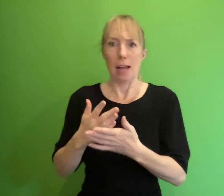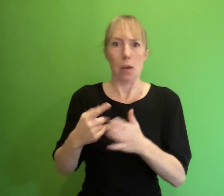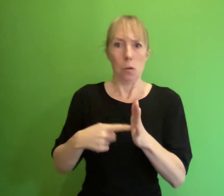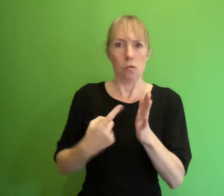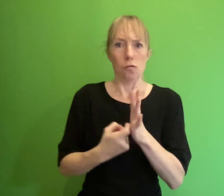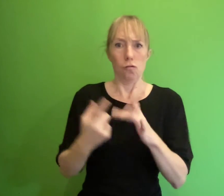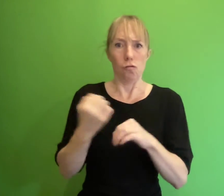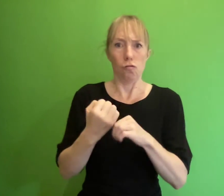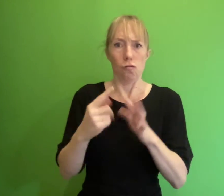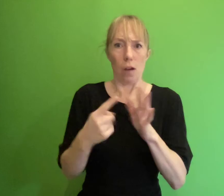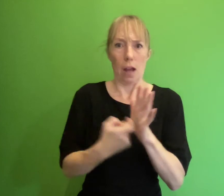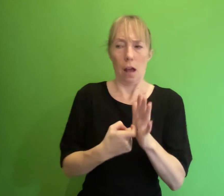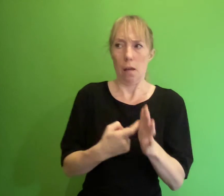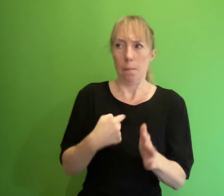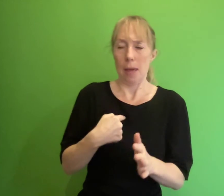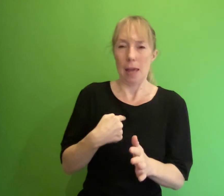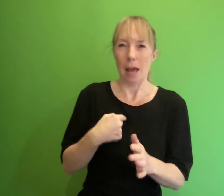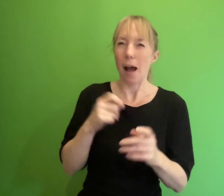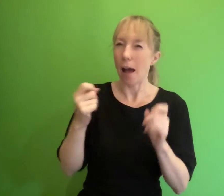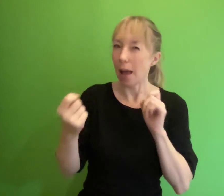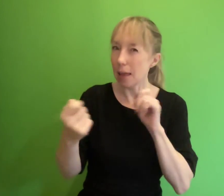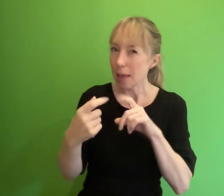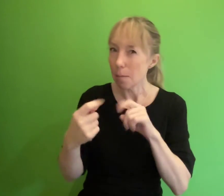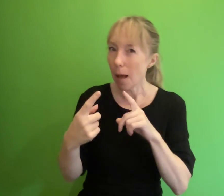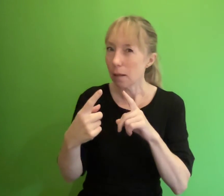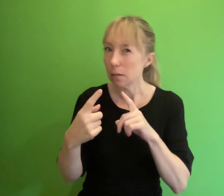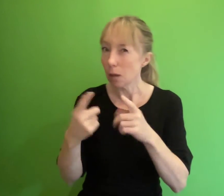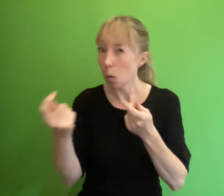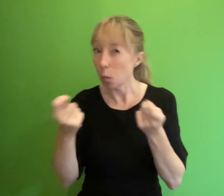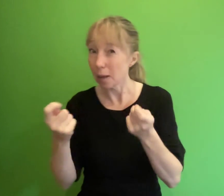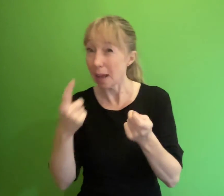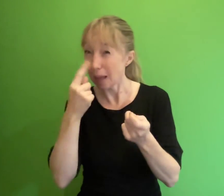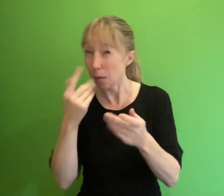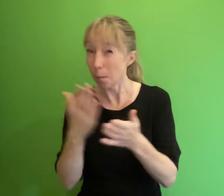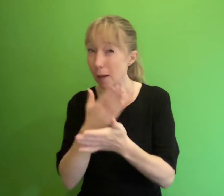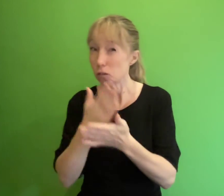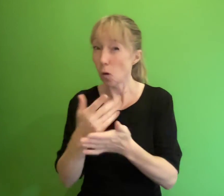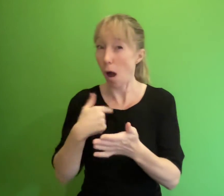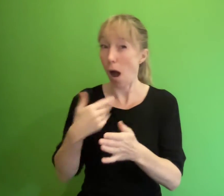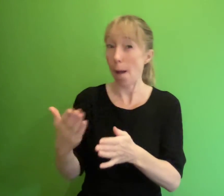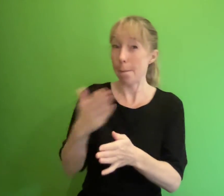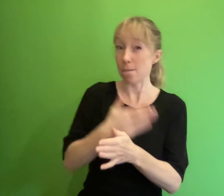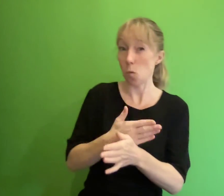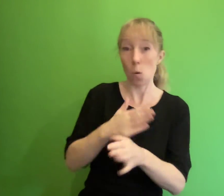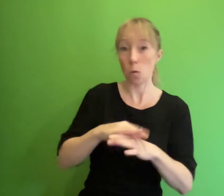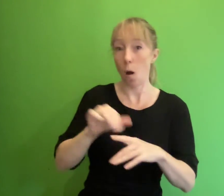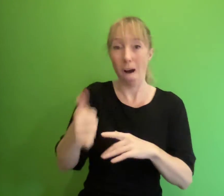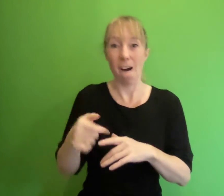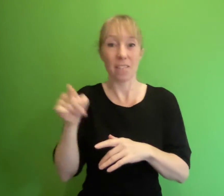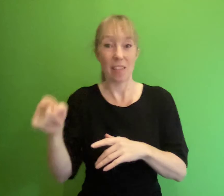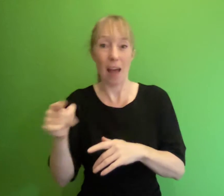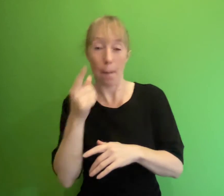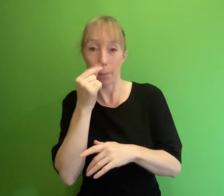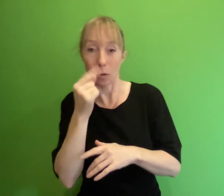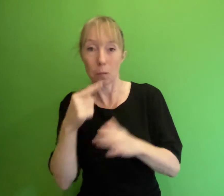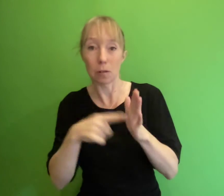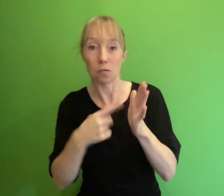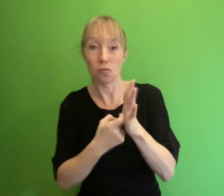and asked if they could make sure that my reading was before, not after the potentially triggering one, and if I might be able to read a copy of